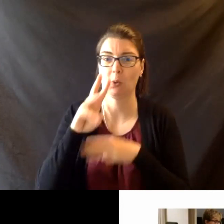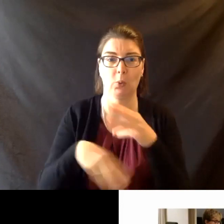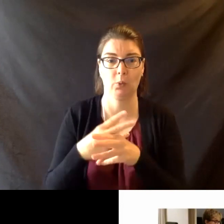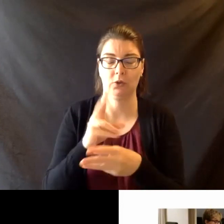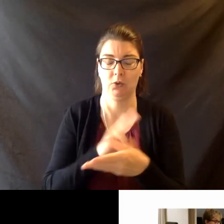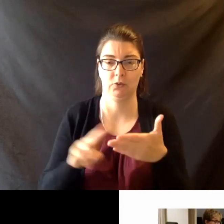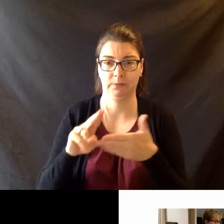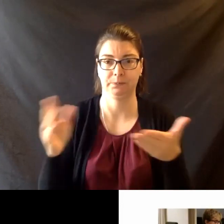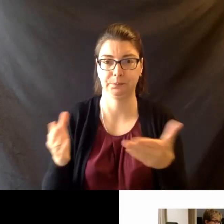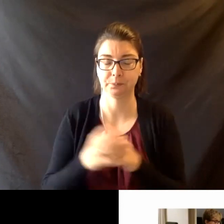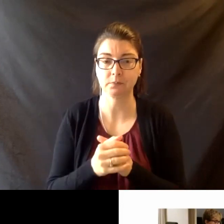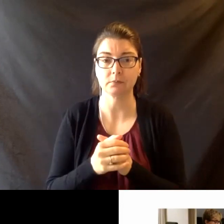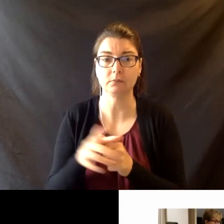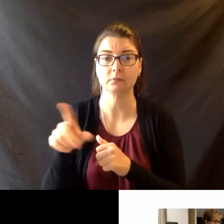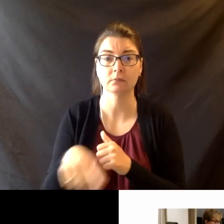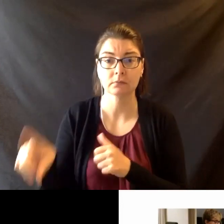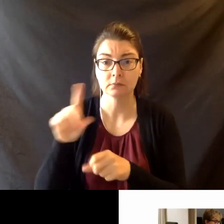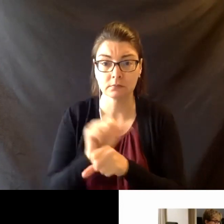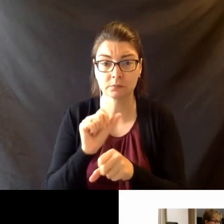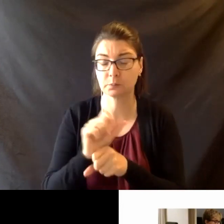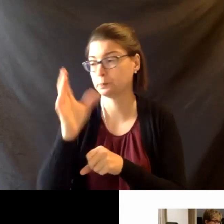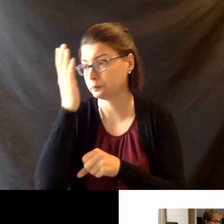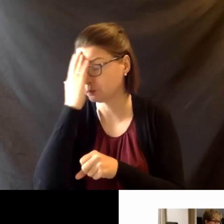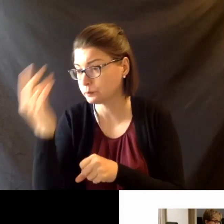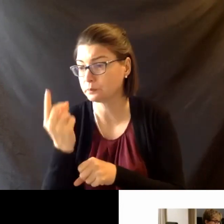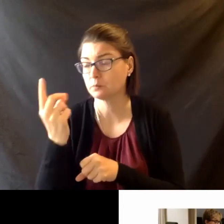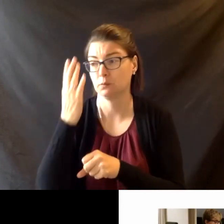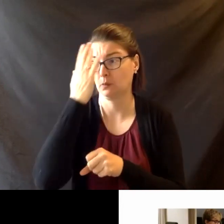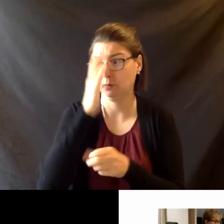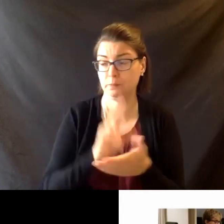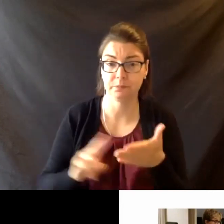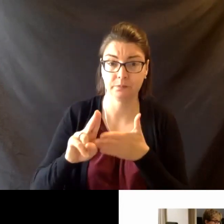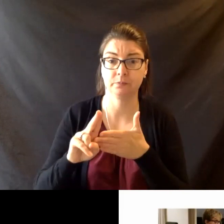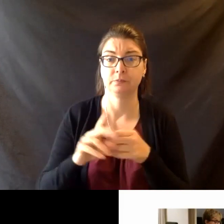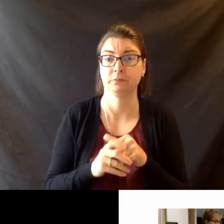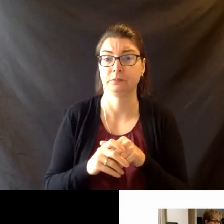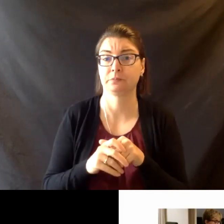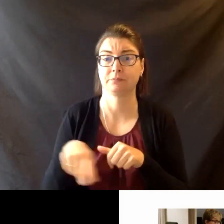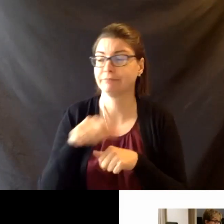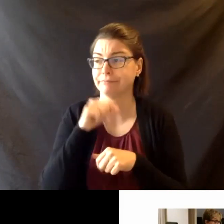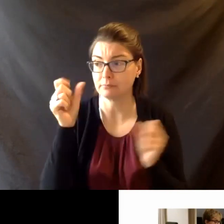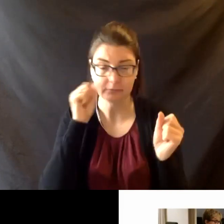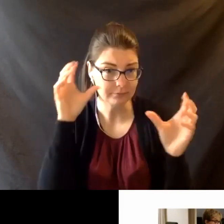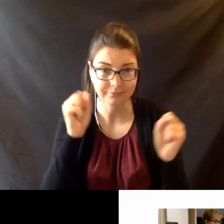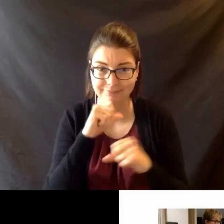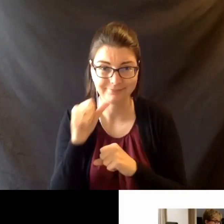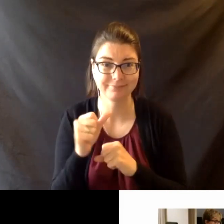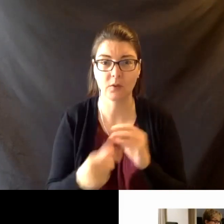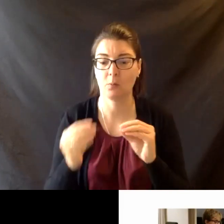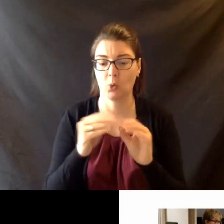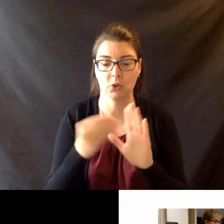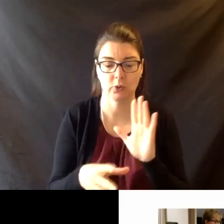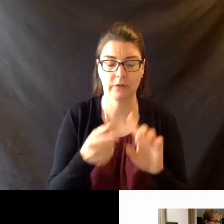And to all of you who work or know someone or know the university, this is no surprise. We have more students from more